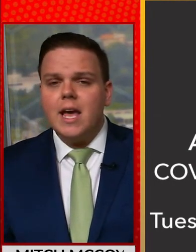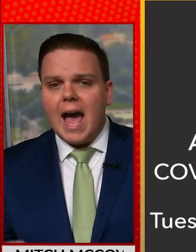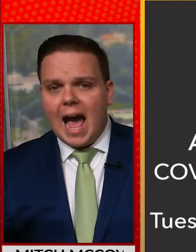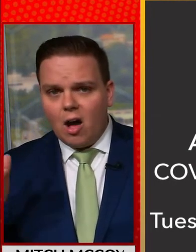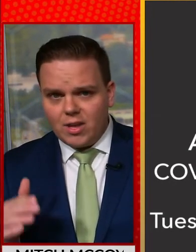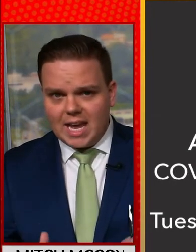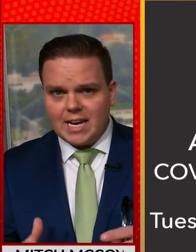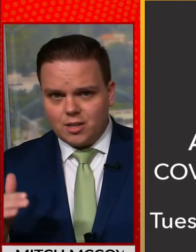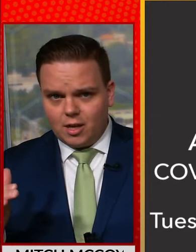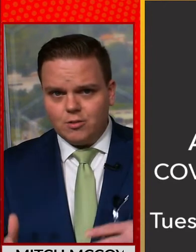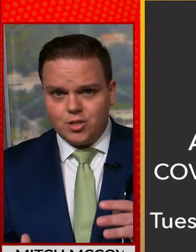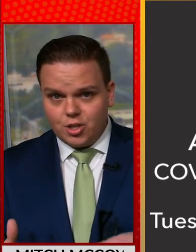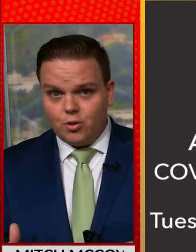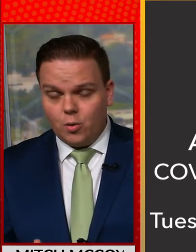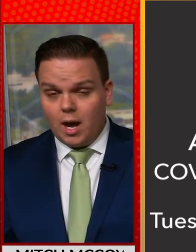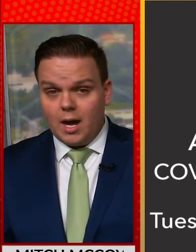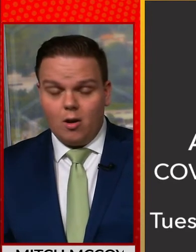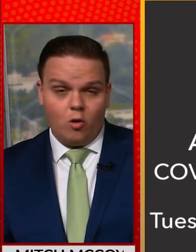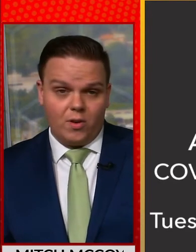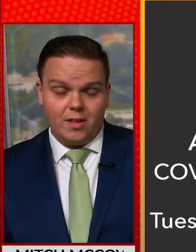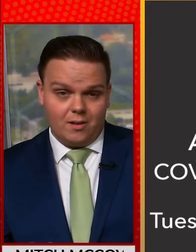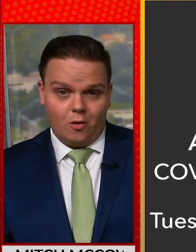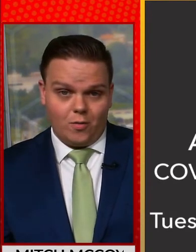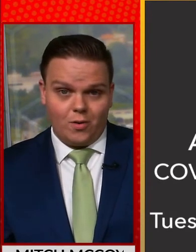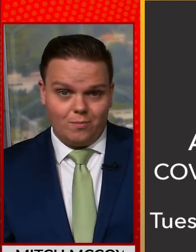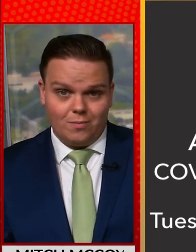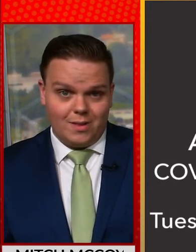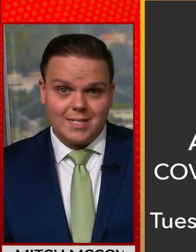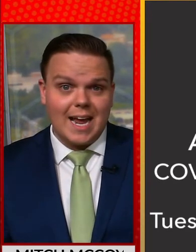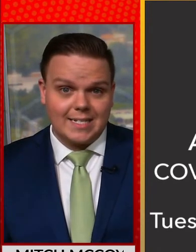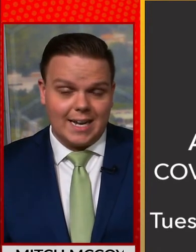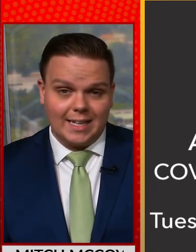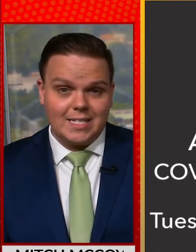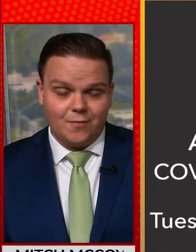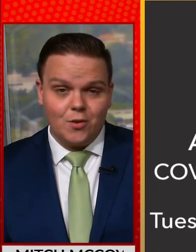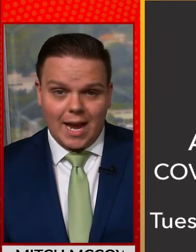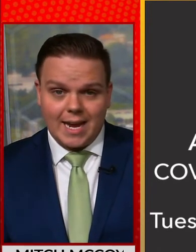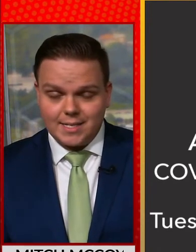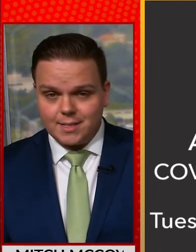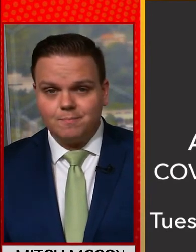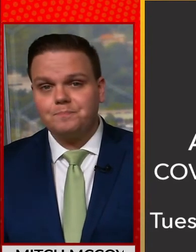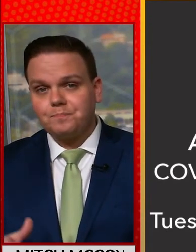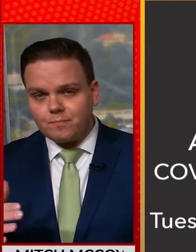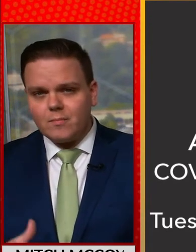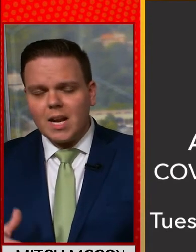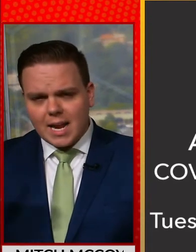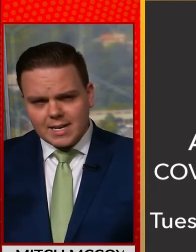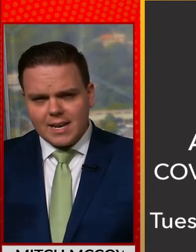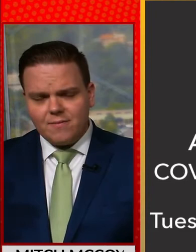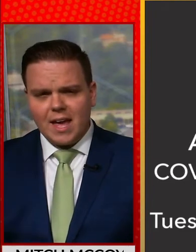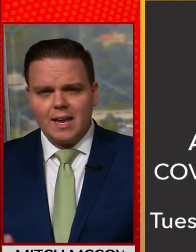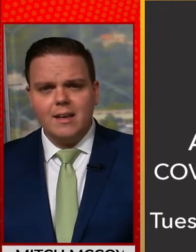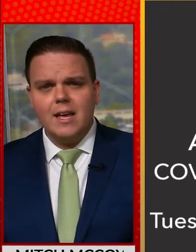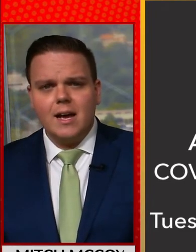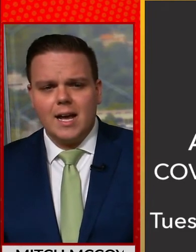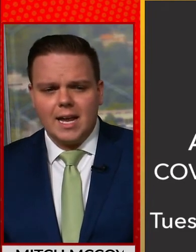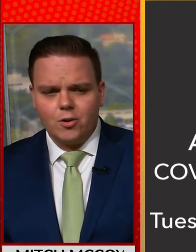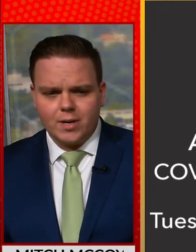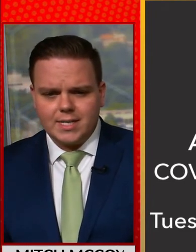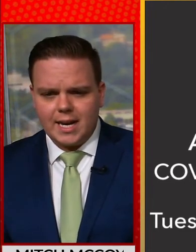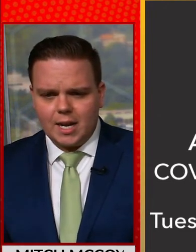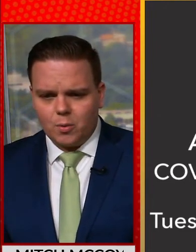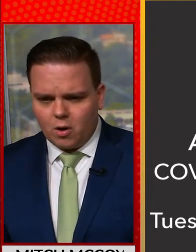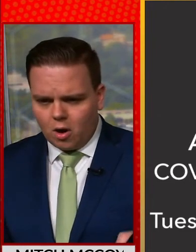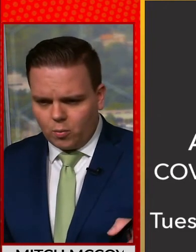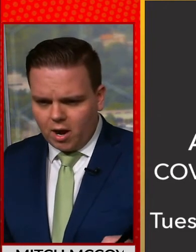see how the caseloads do over this next at least few days, and if they